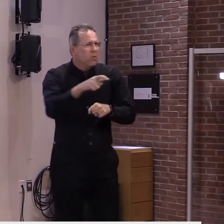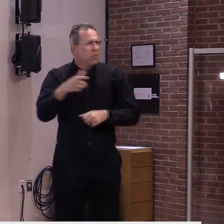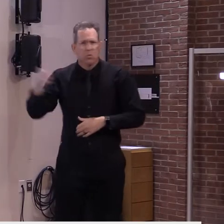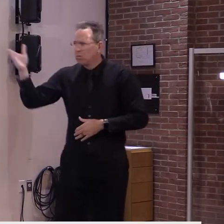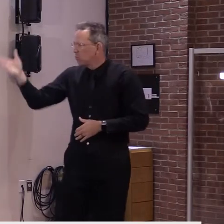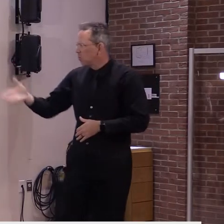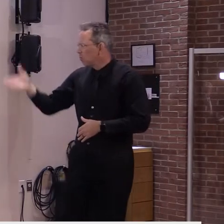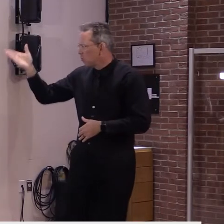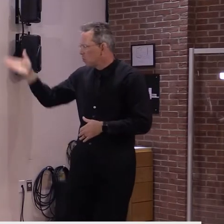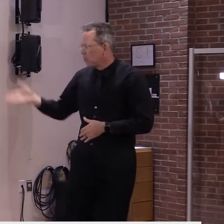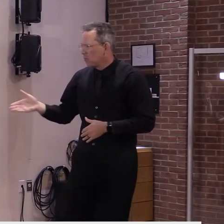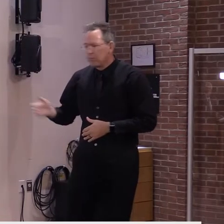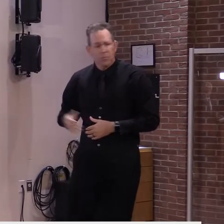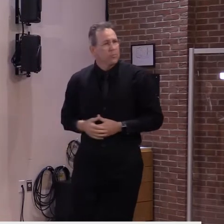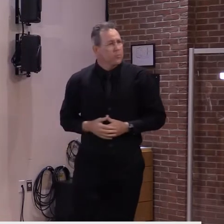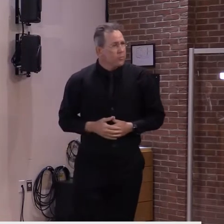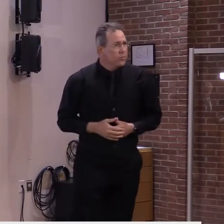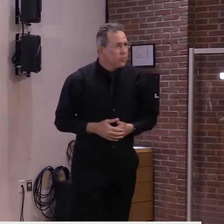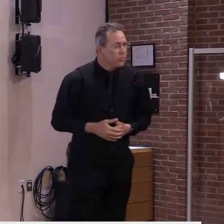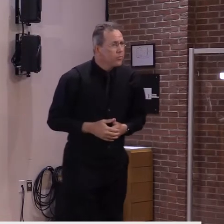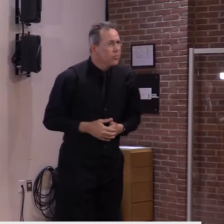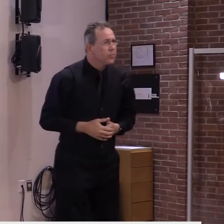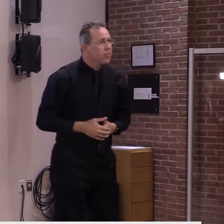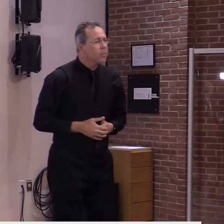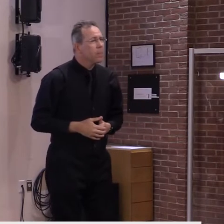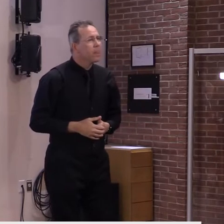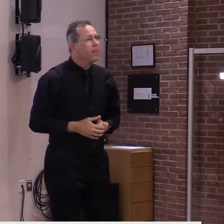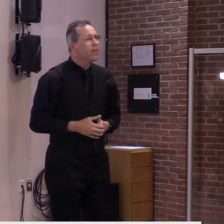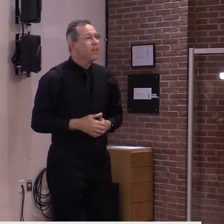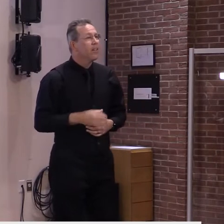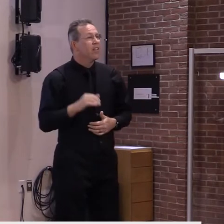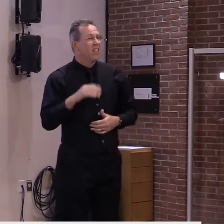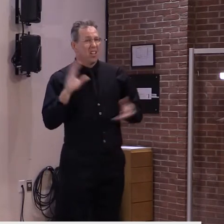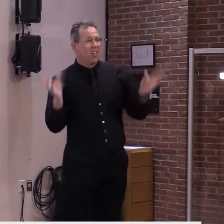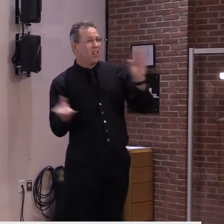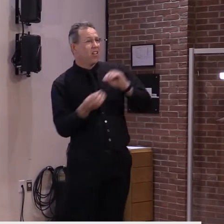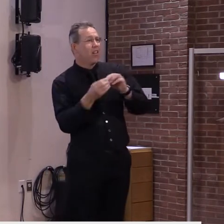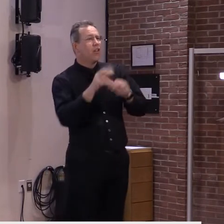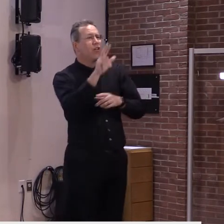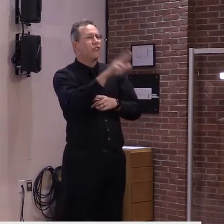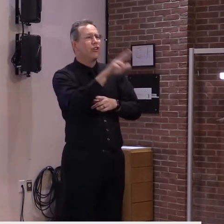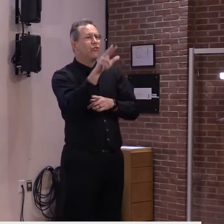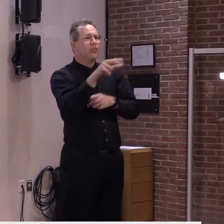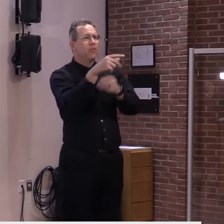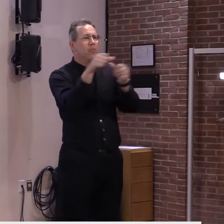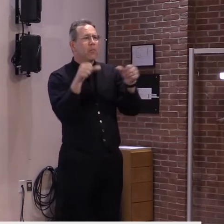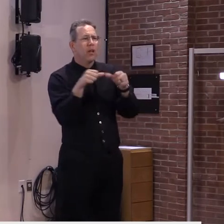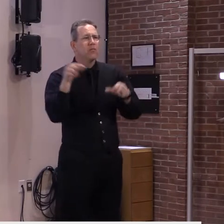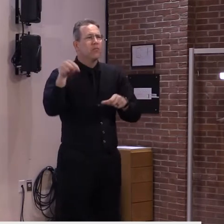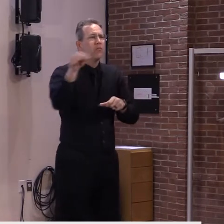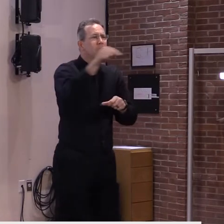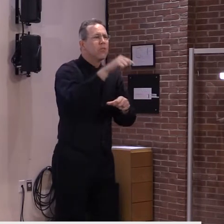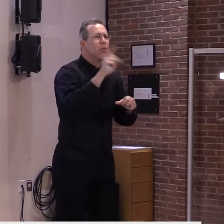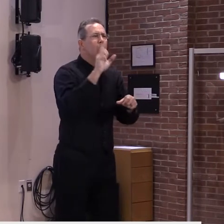the week, the 33 are listed here. You can also go onto the website at